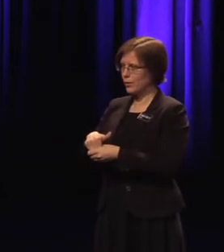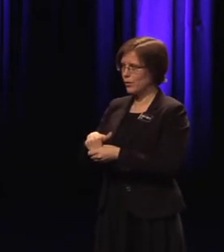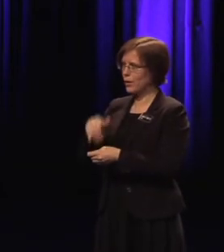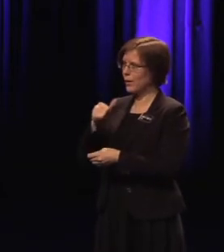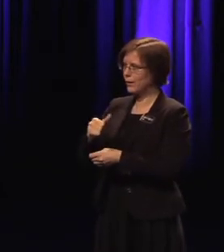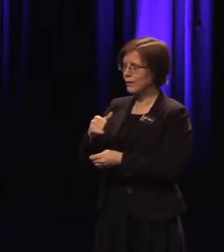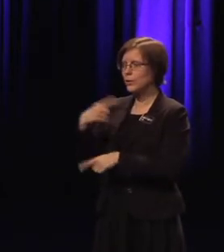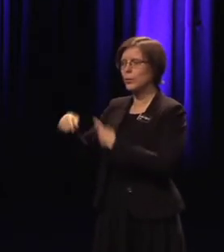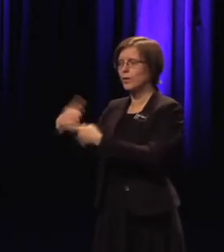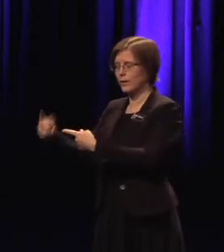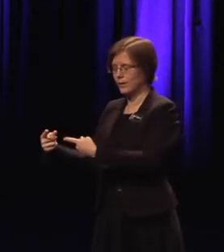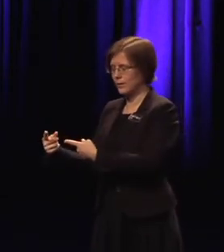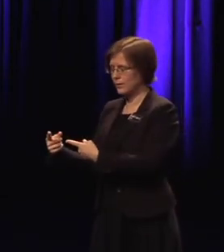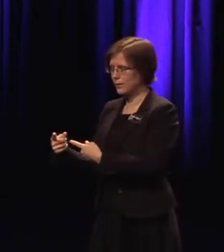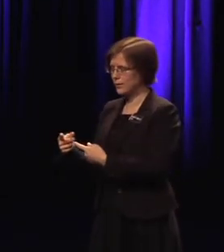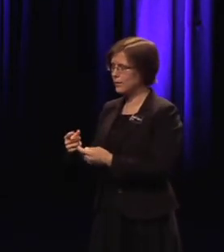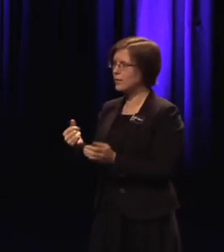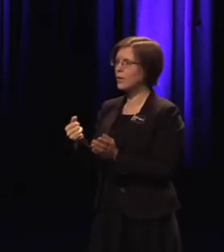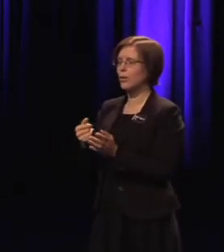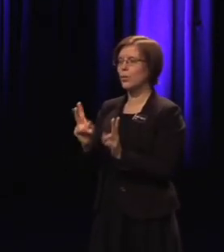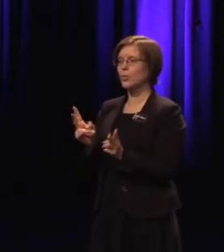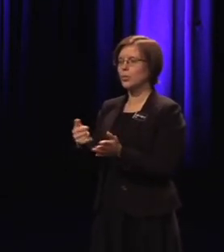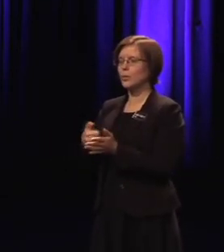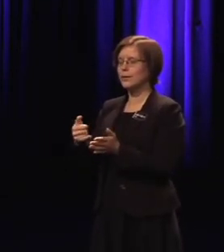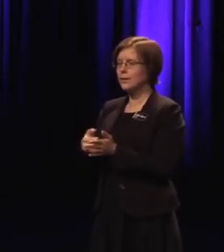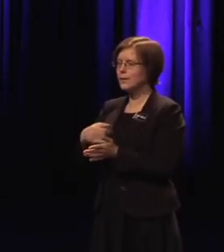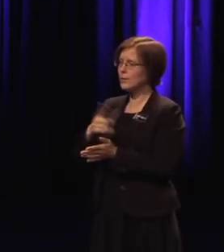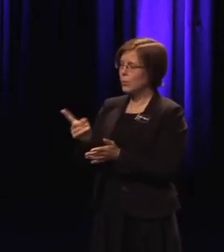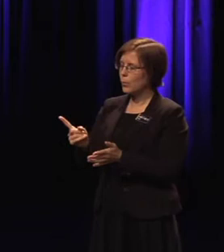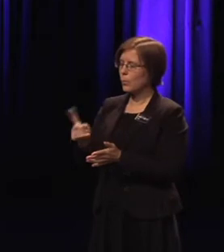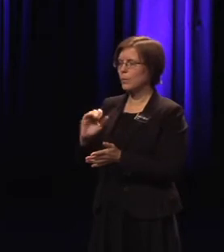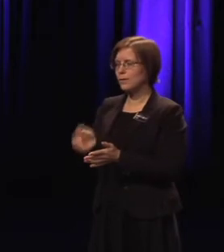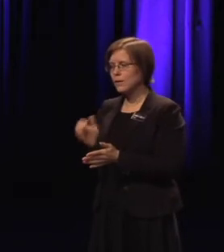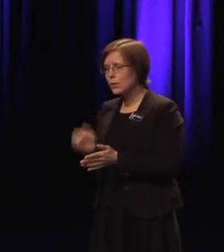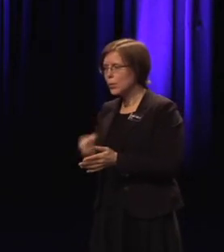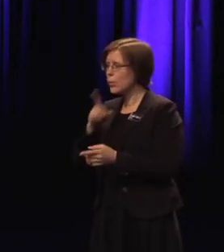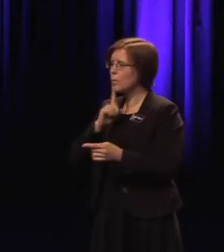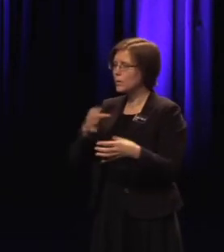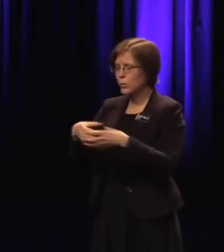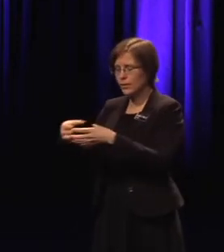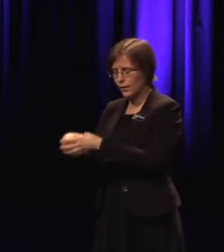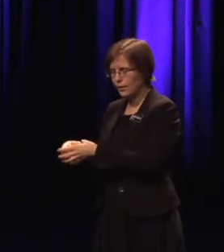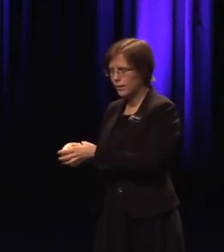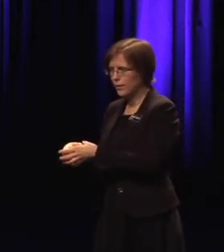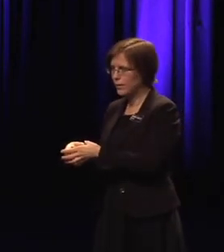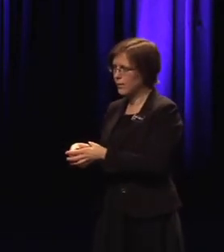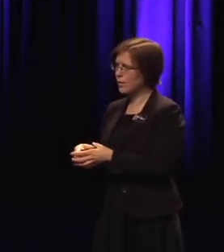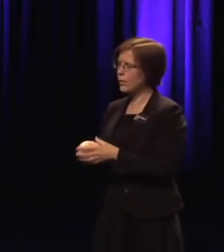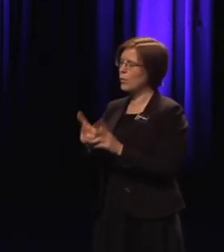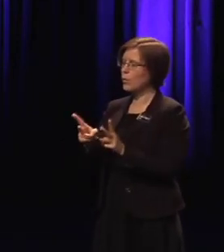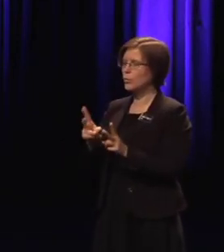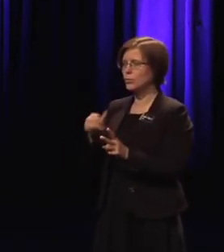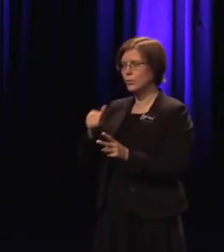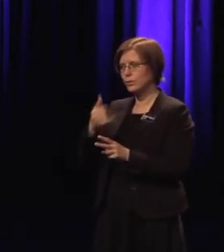of development, including the most marginalized, women, minorities, and the rural